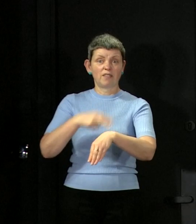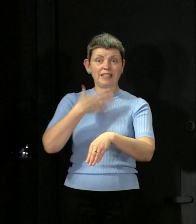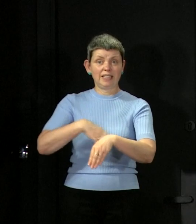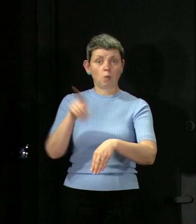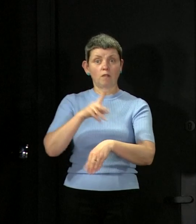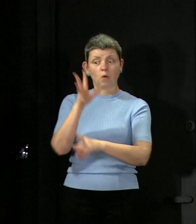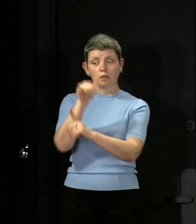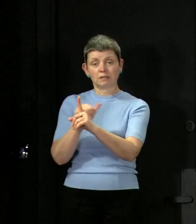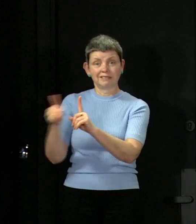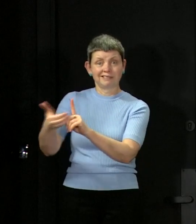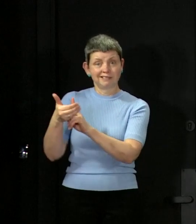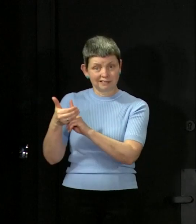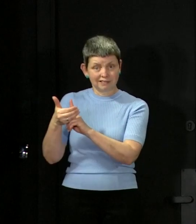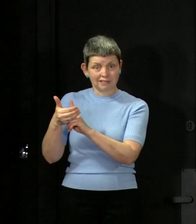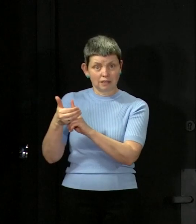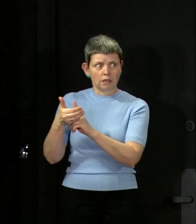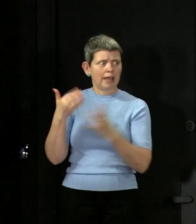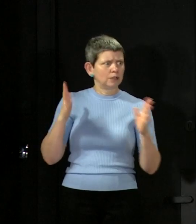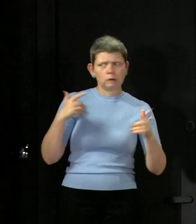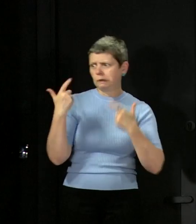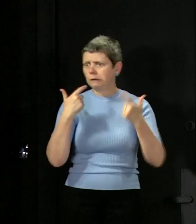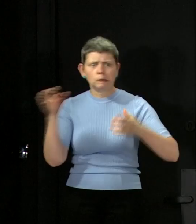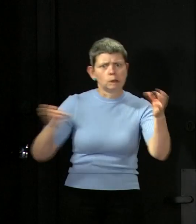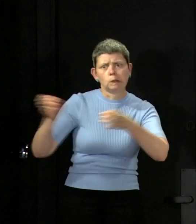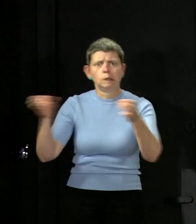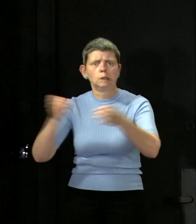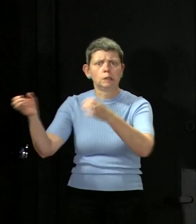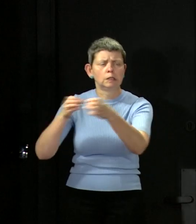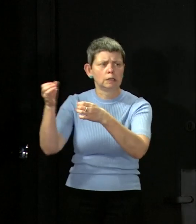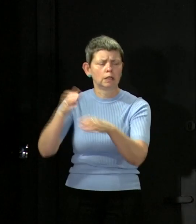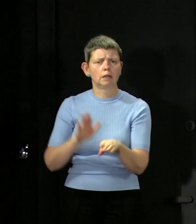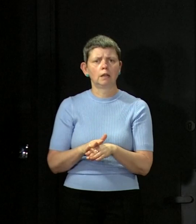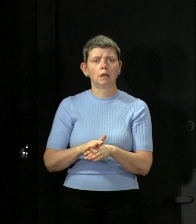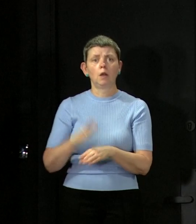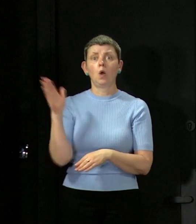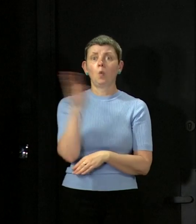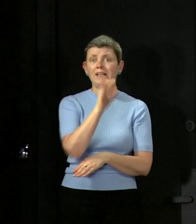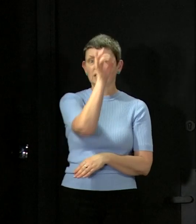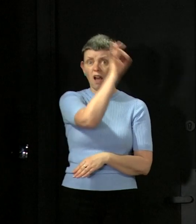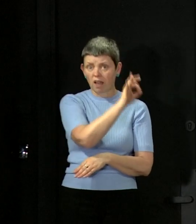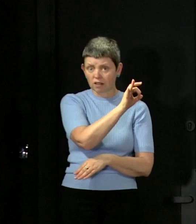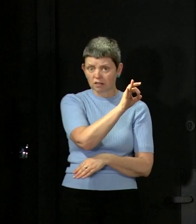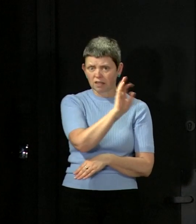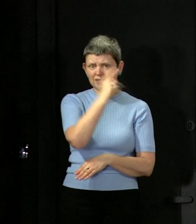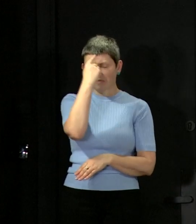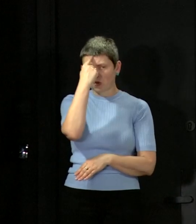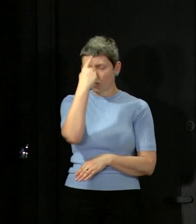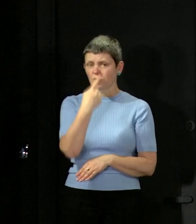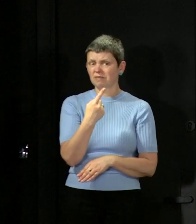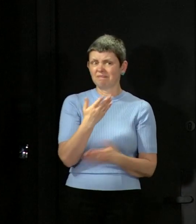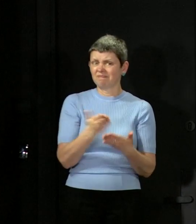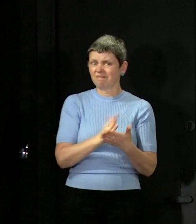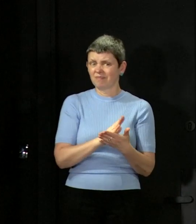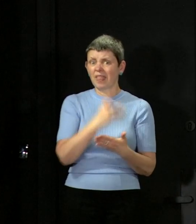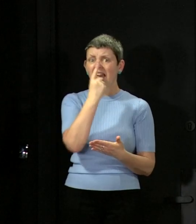had to scramble workers from other areas at the last minute. The council leader on the Western Isles has not convinced his local health board has the capacity to implement the